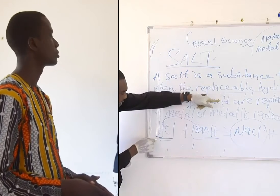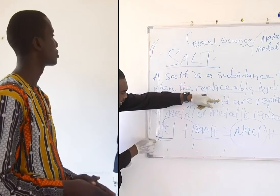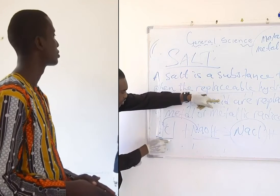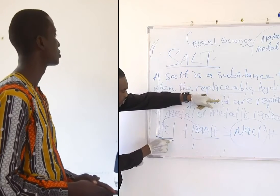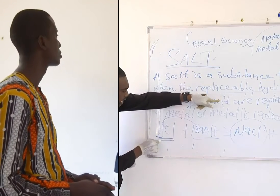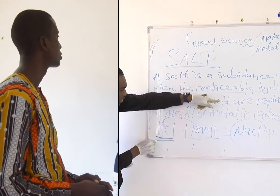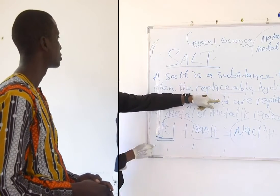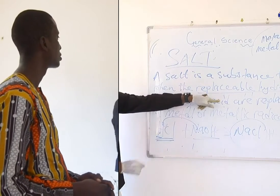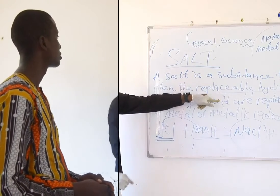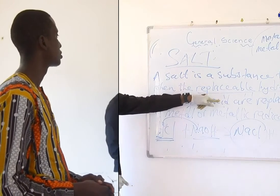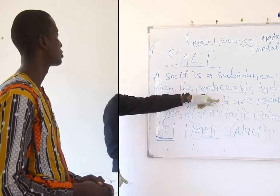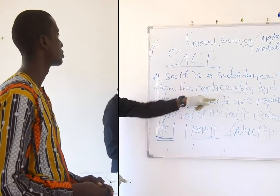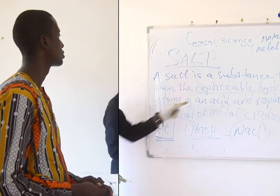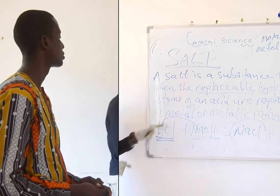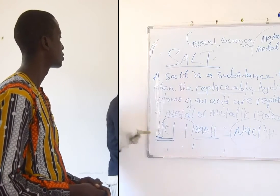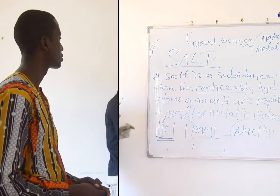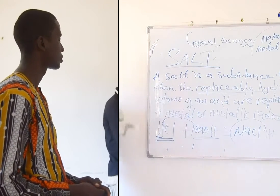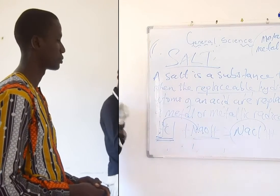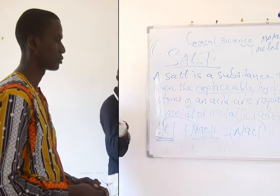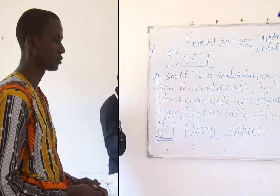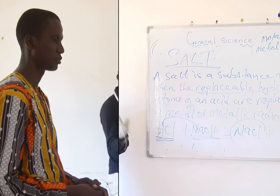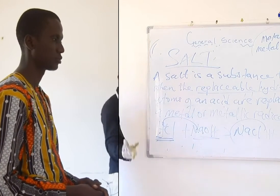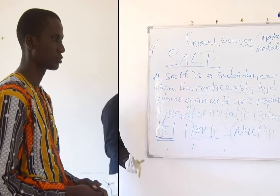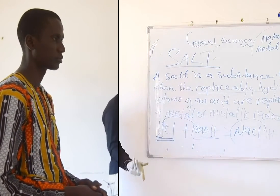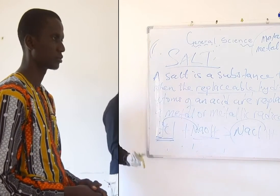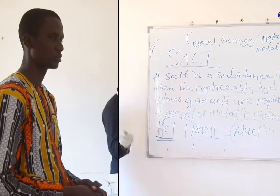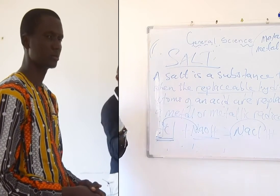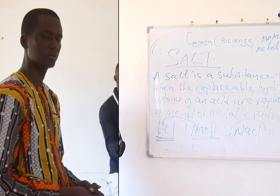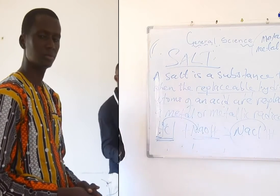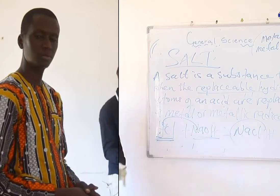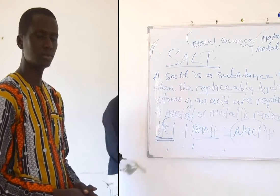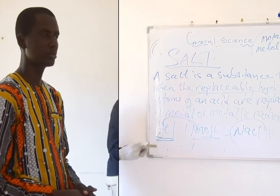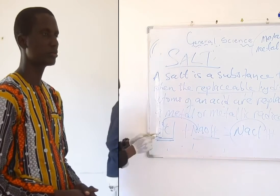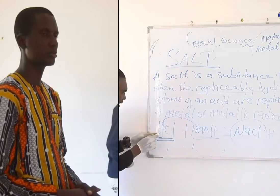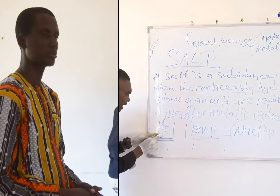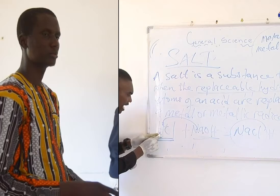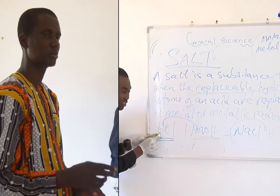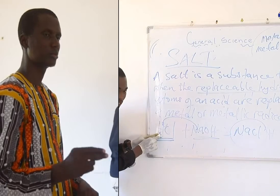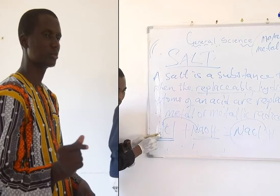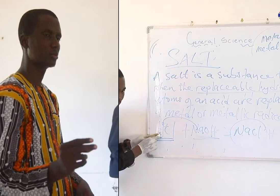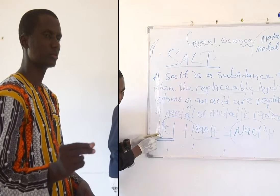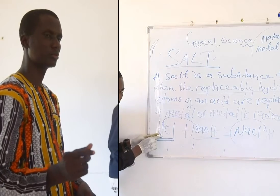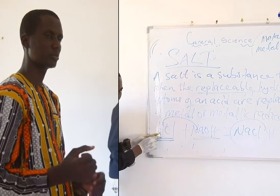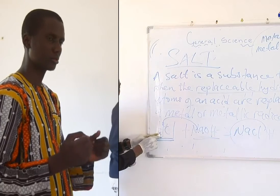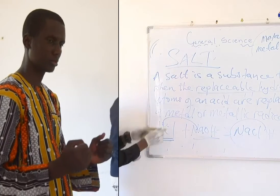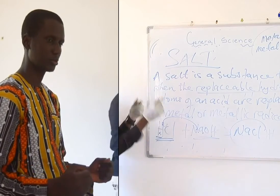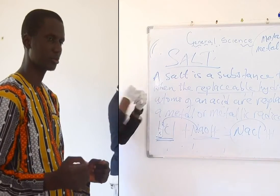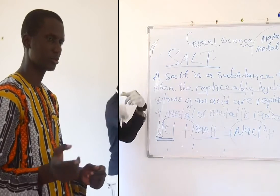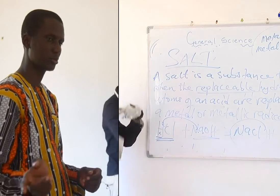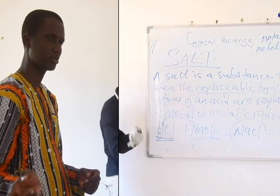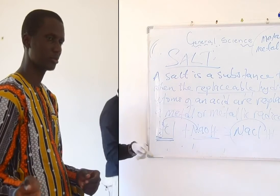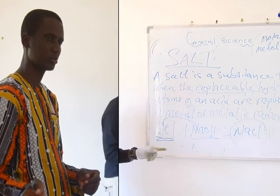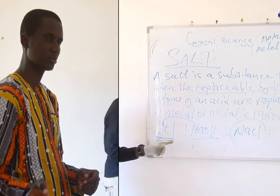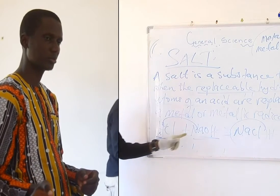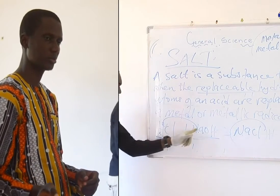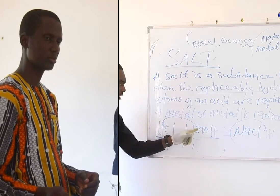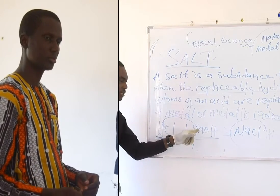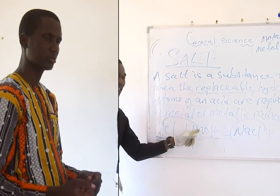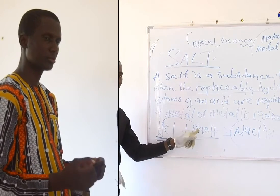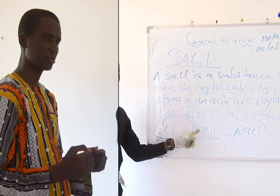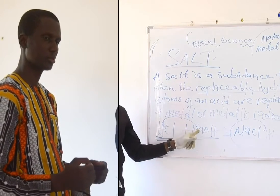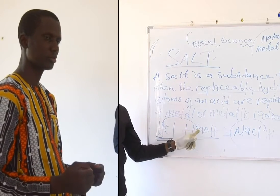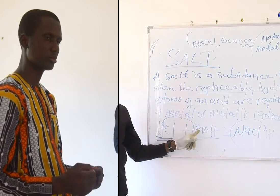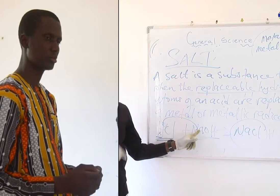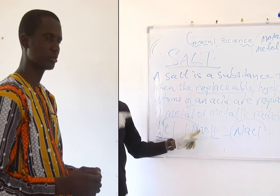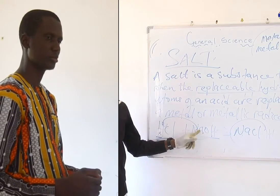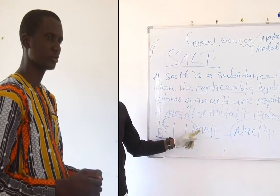here, this hydrochloric acid, the replaceable hydrogen atom here is this hydrogen. That can be replaced by this